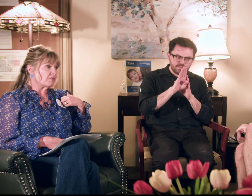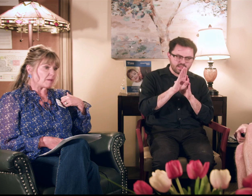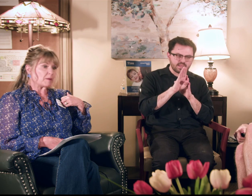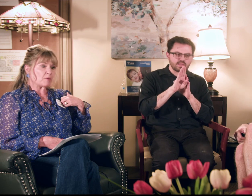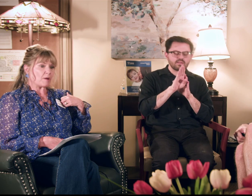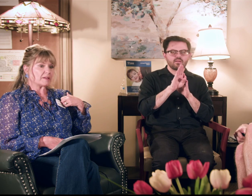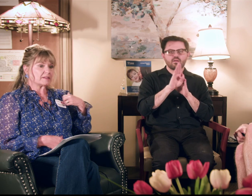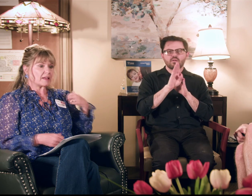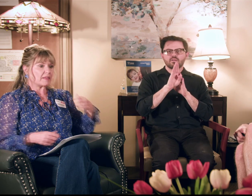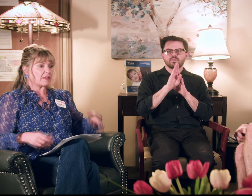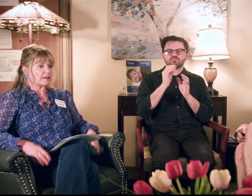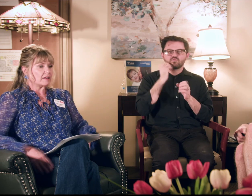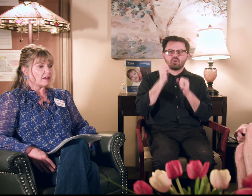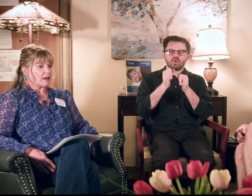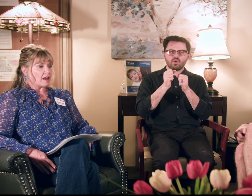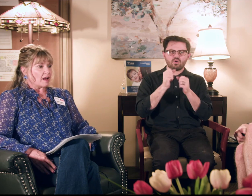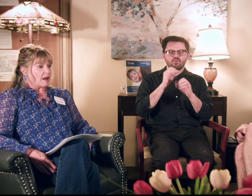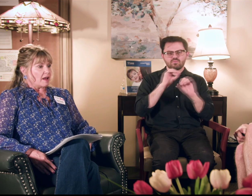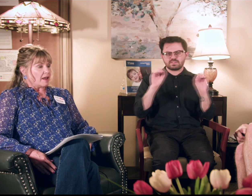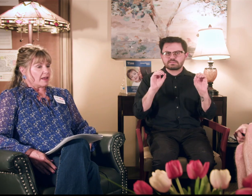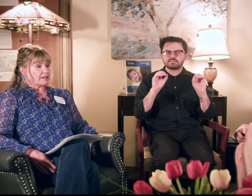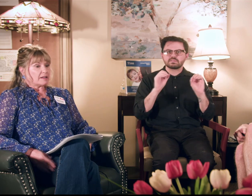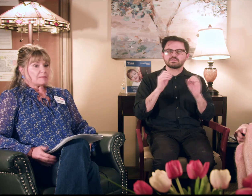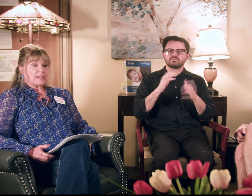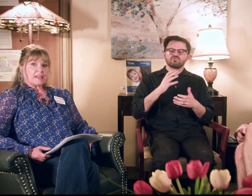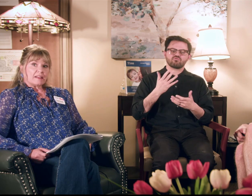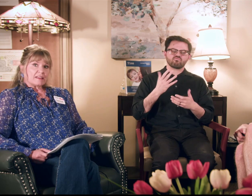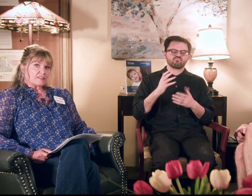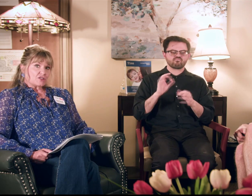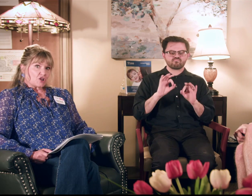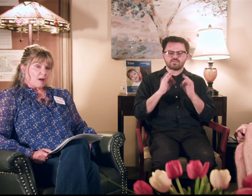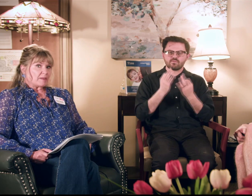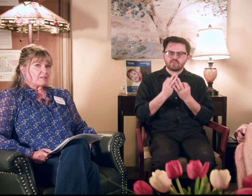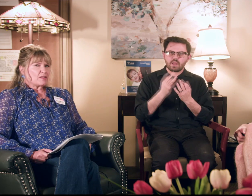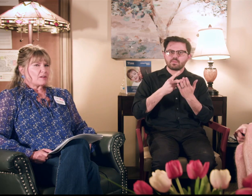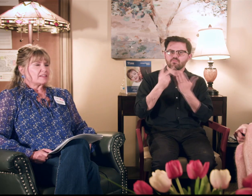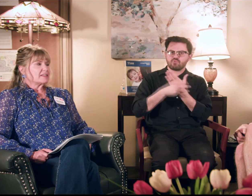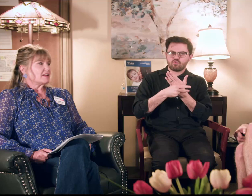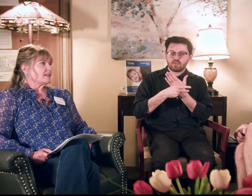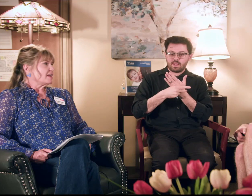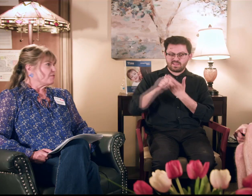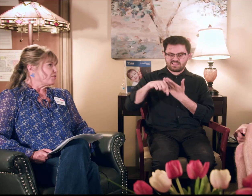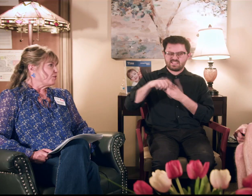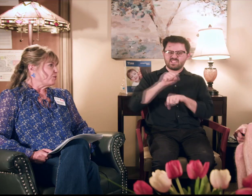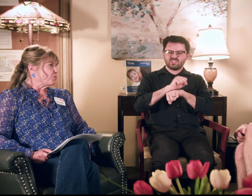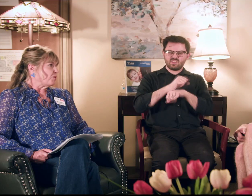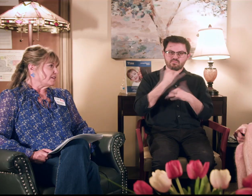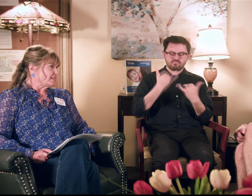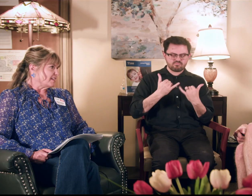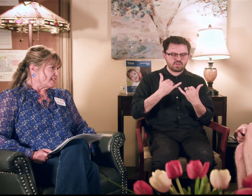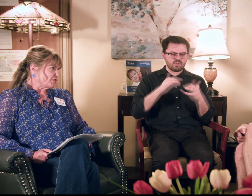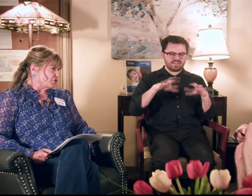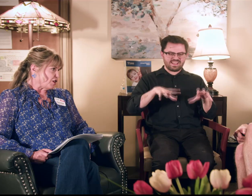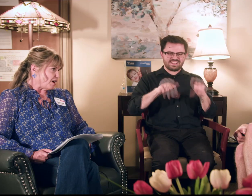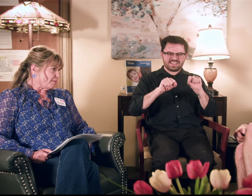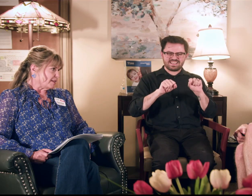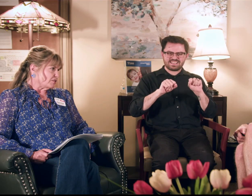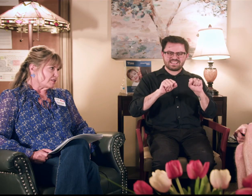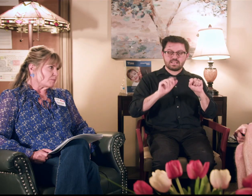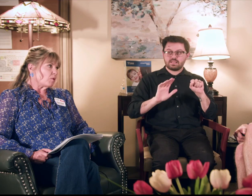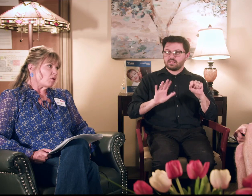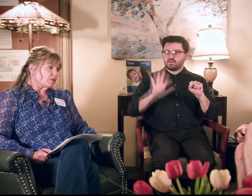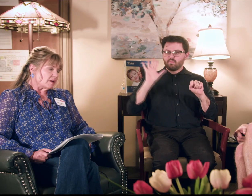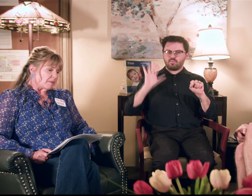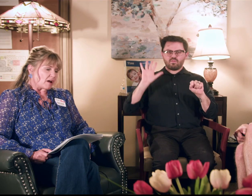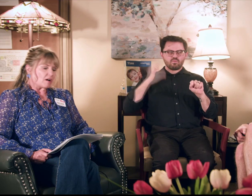family program, Family Promise, and then ended up taking this job. Even though I said I never wanted this job,